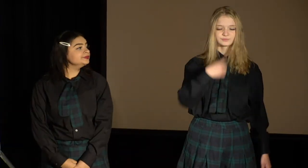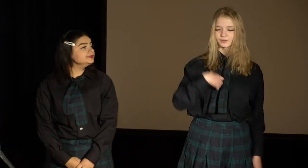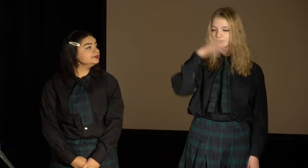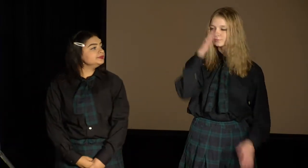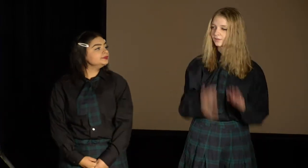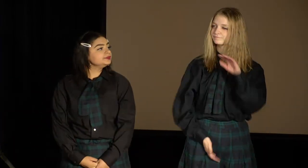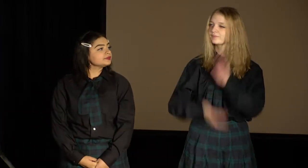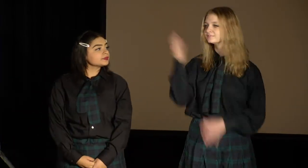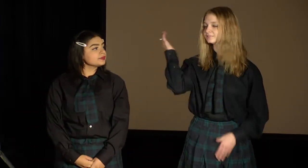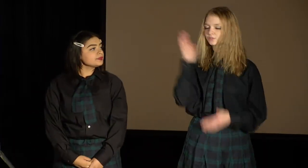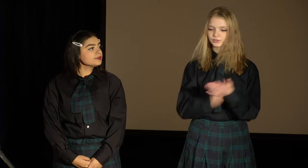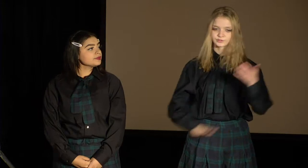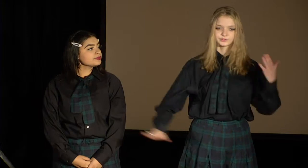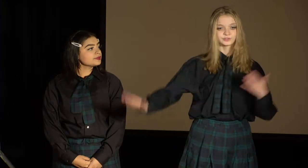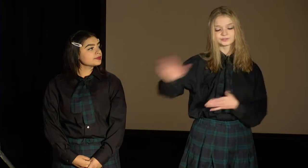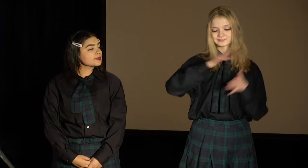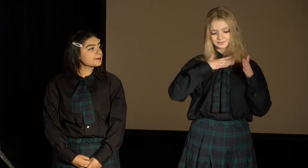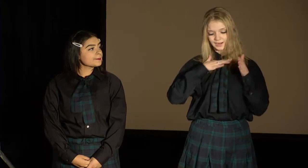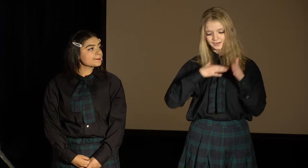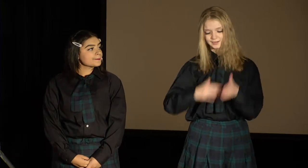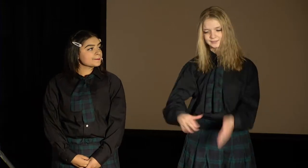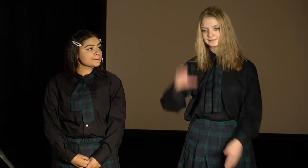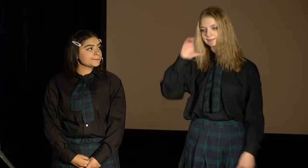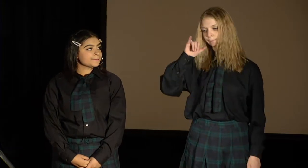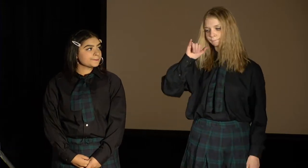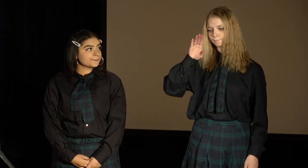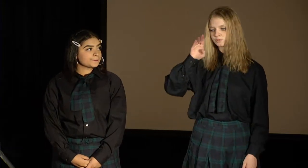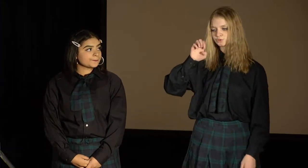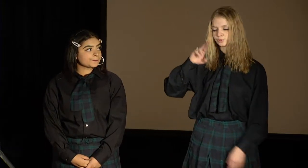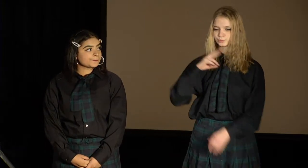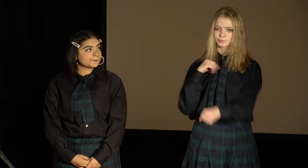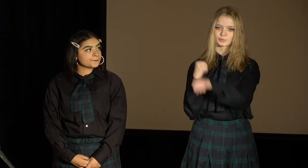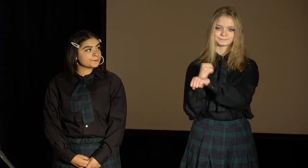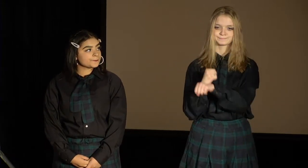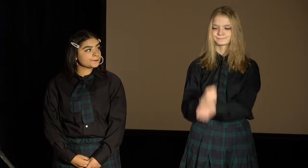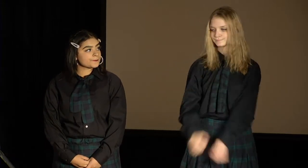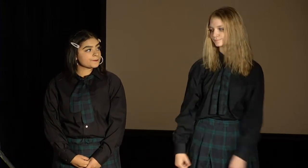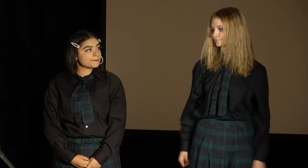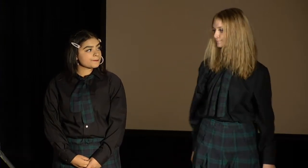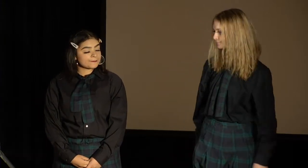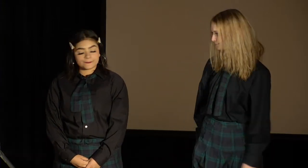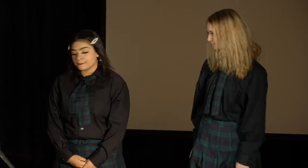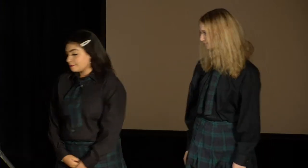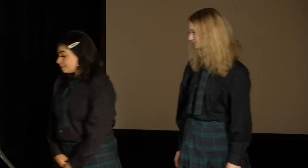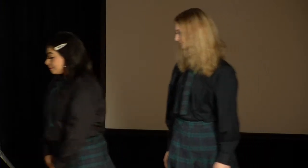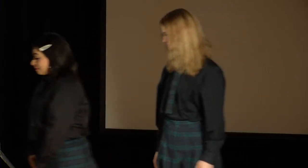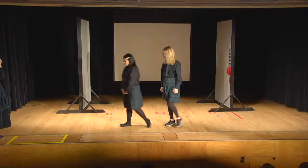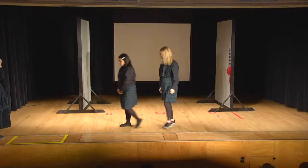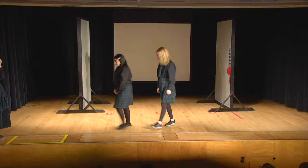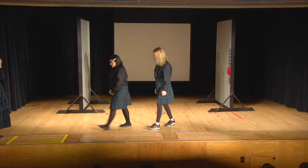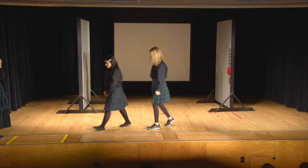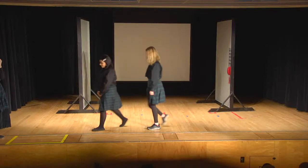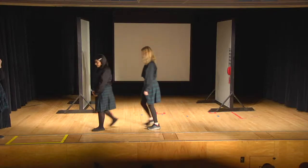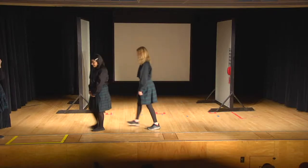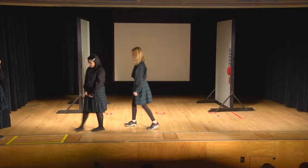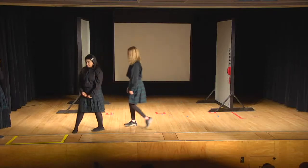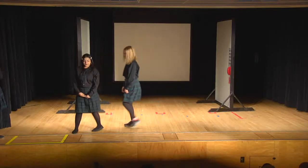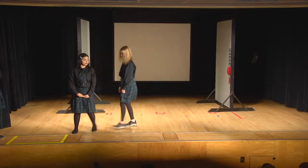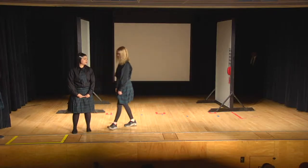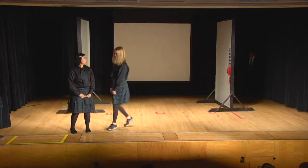Next year, I'm going to go to college. Cyber security. Rebecca and Lindsay join Claire on the side of